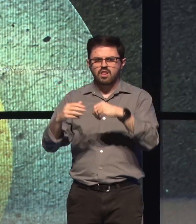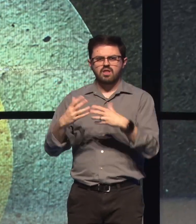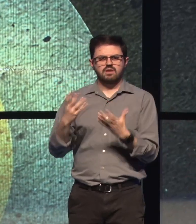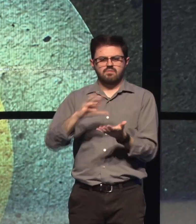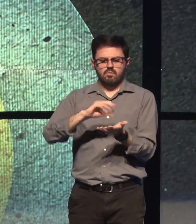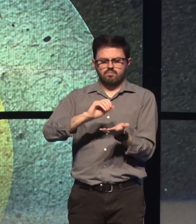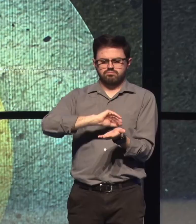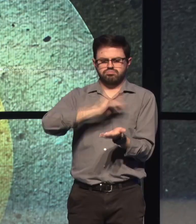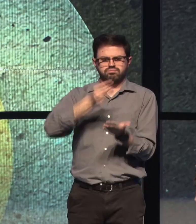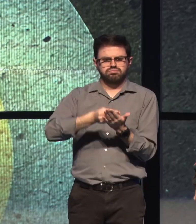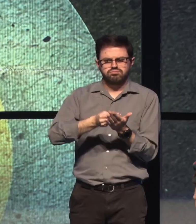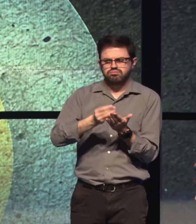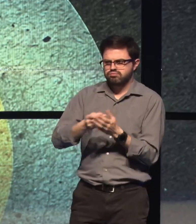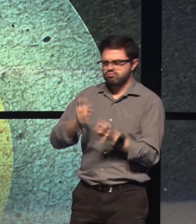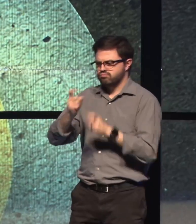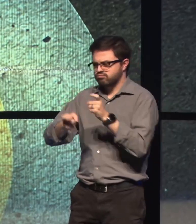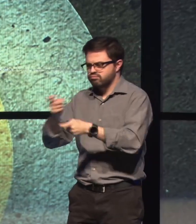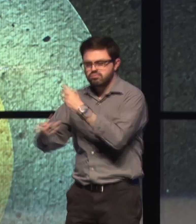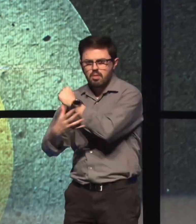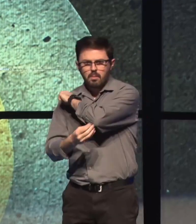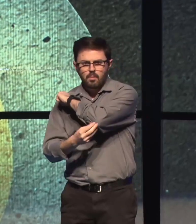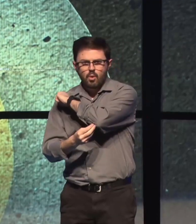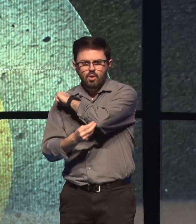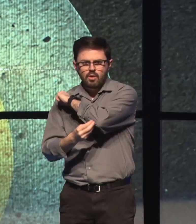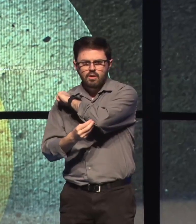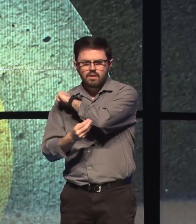and you just become a burden on everybody else.